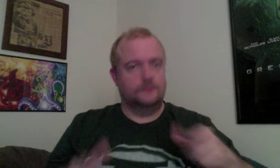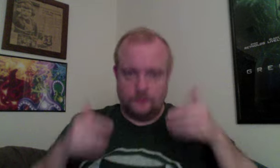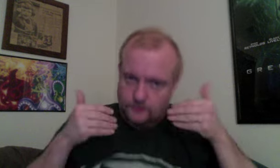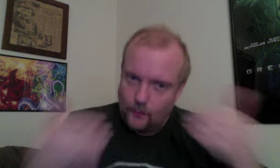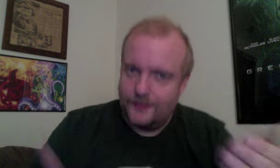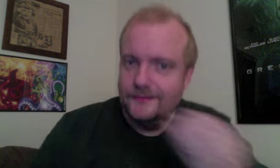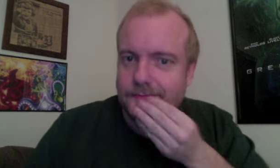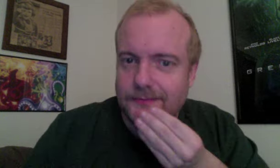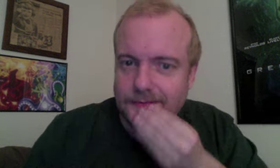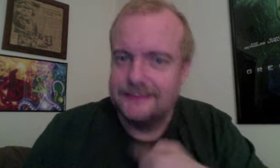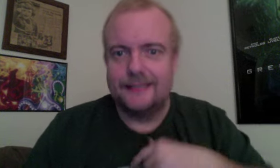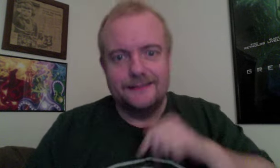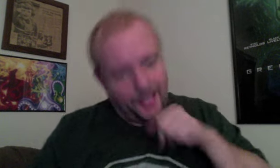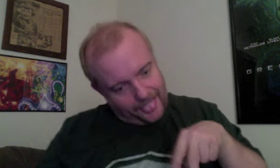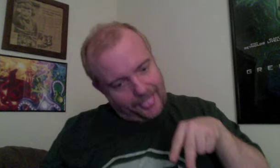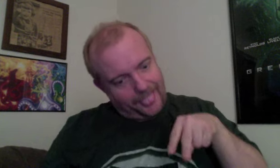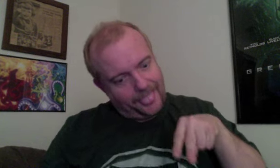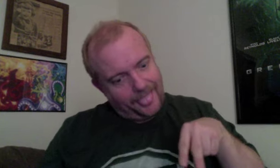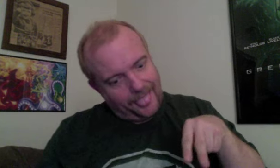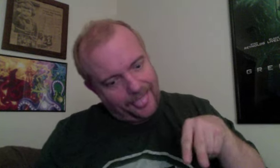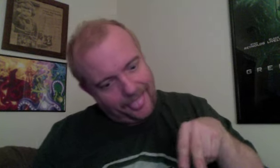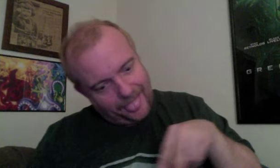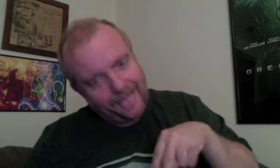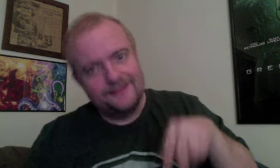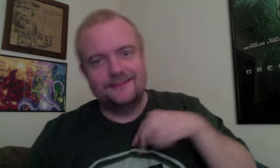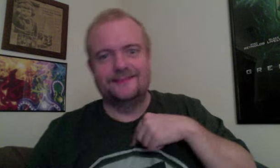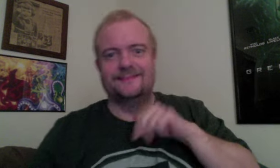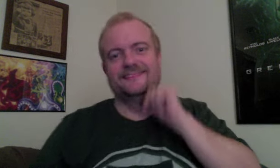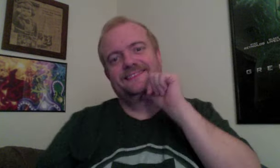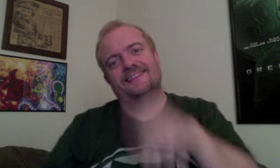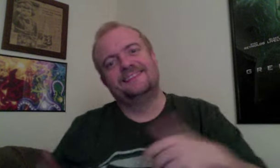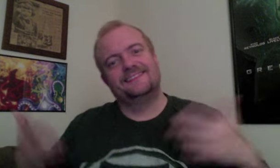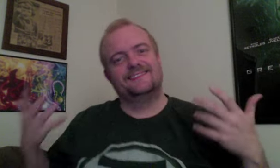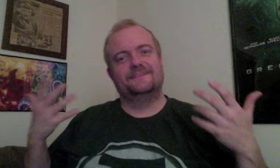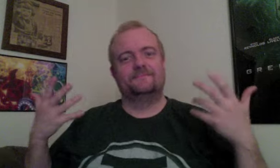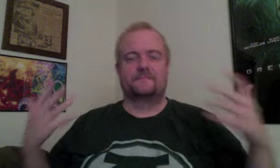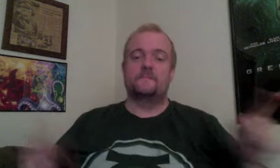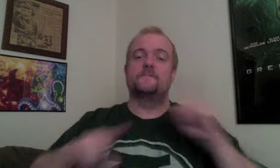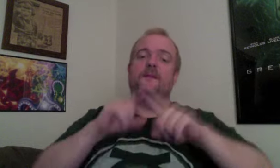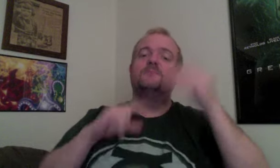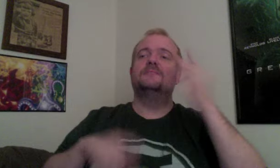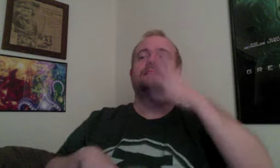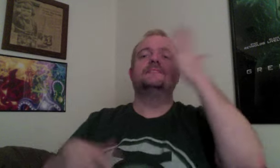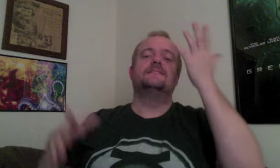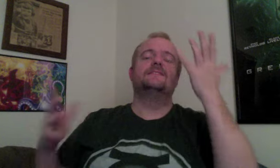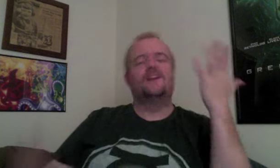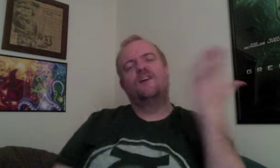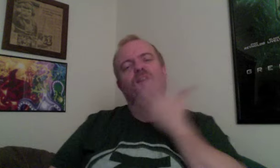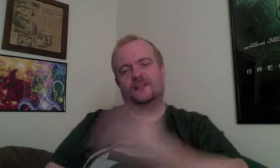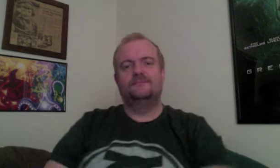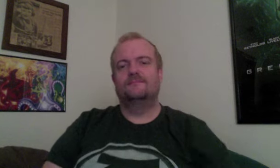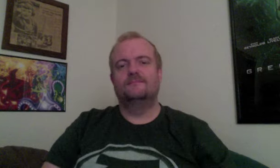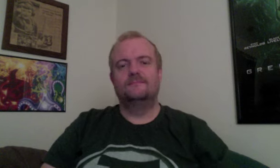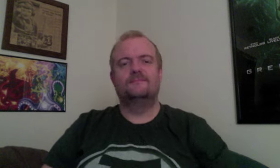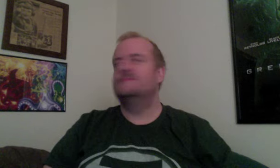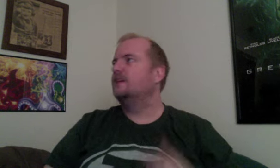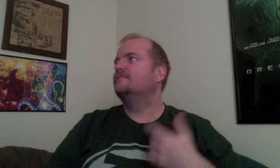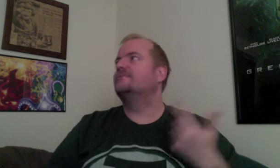frogs. In Egypt, millions of Nile River frogs leave the water and infest the land. The